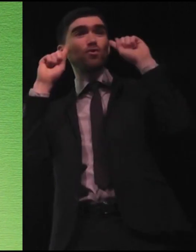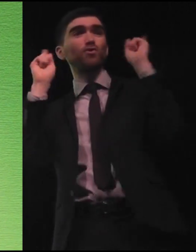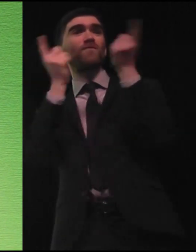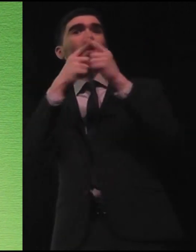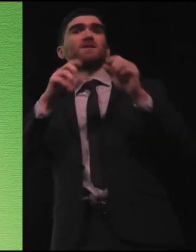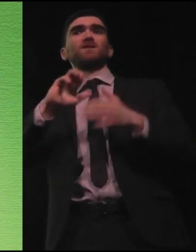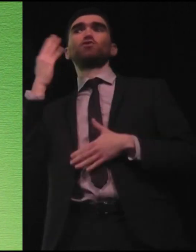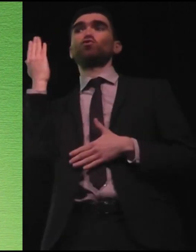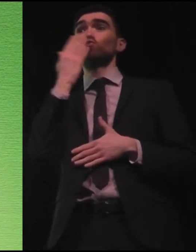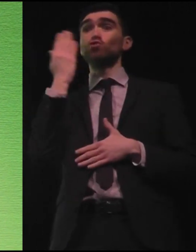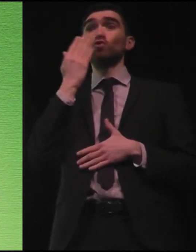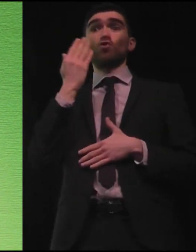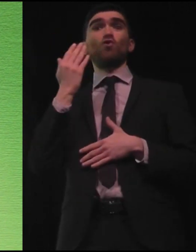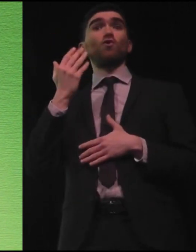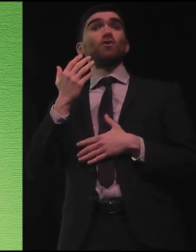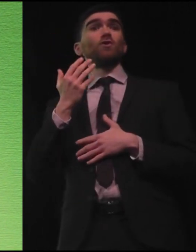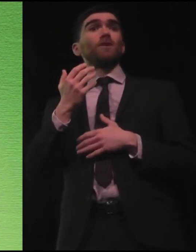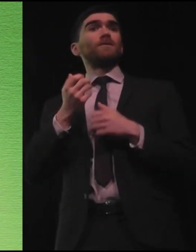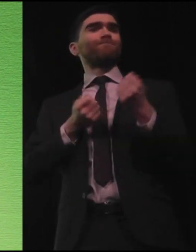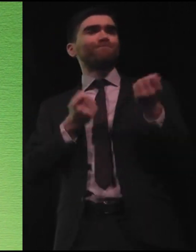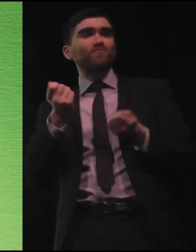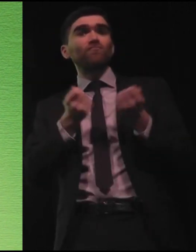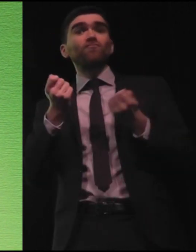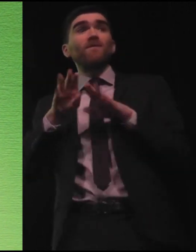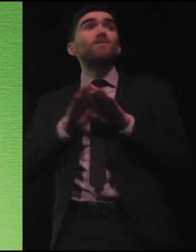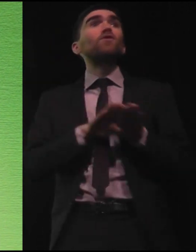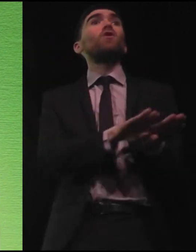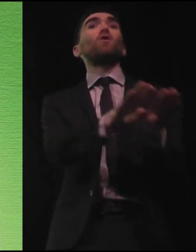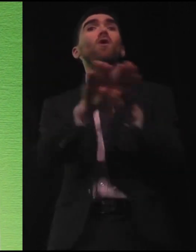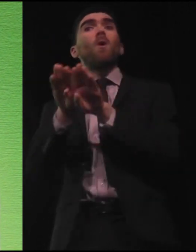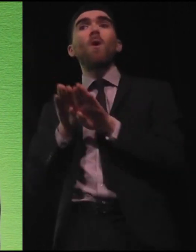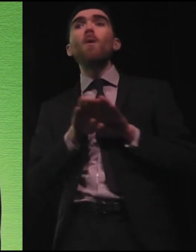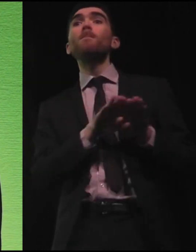pay for them together. This